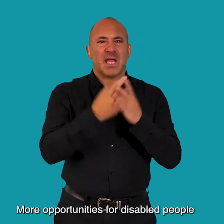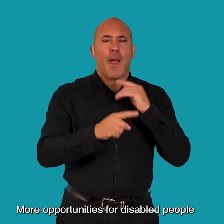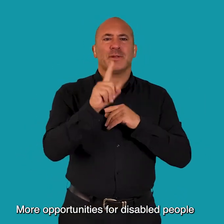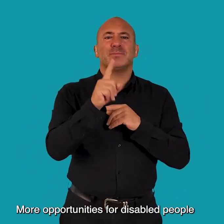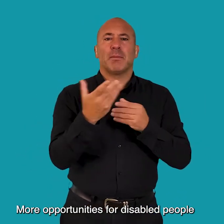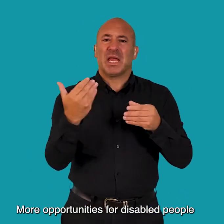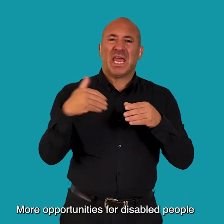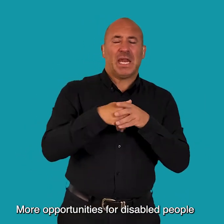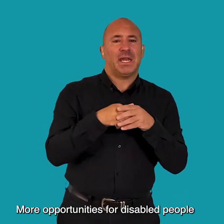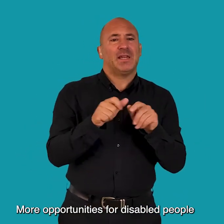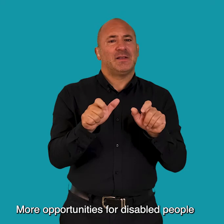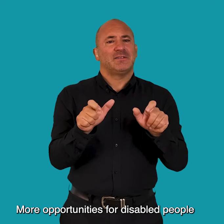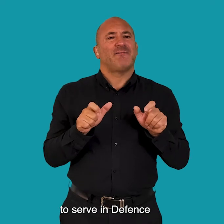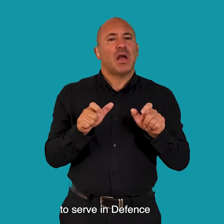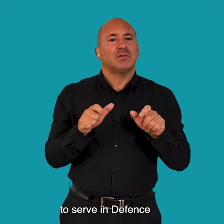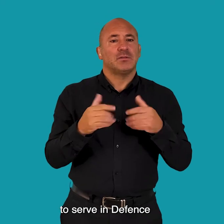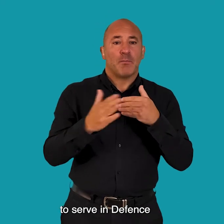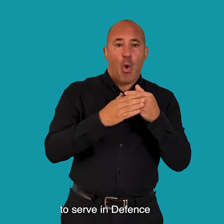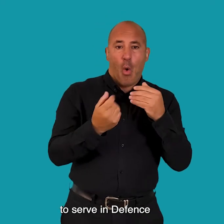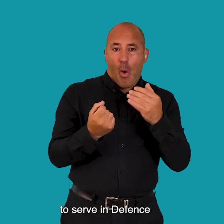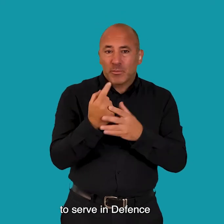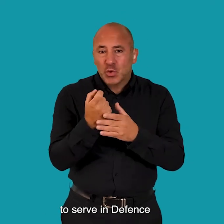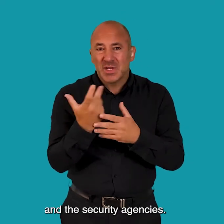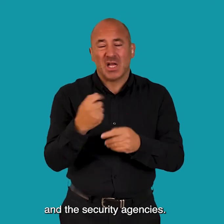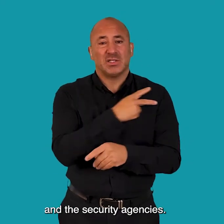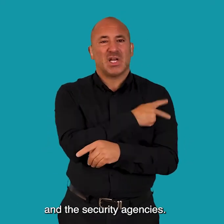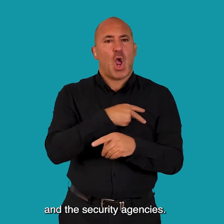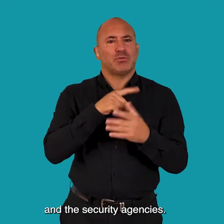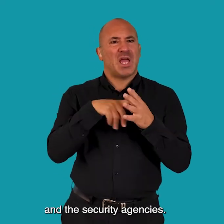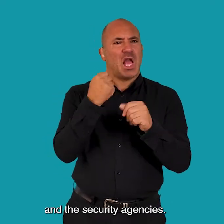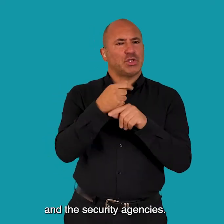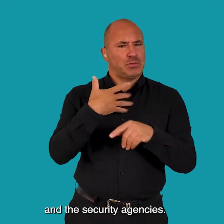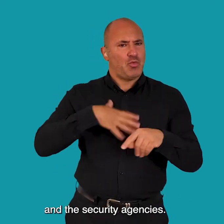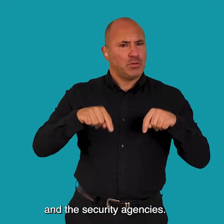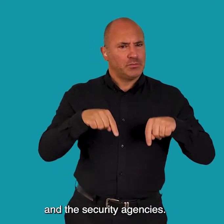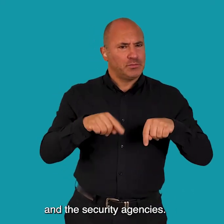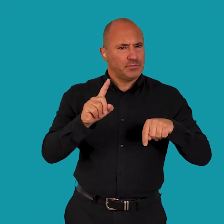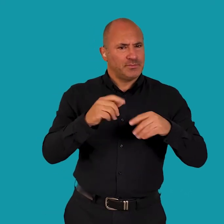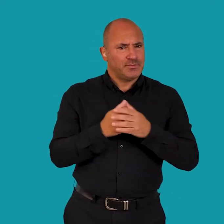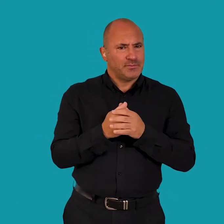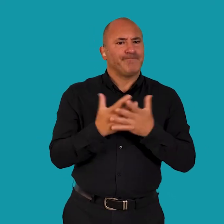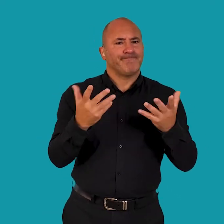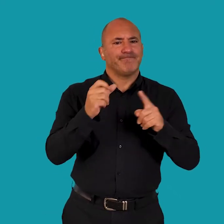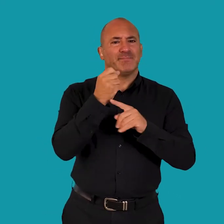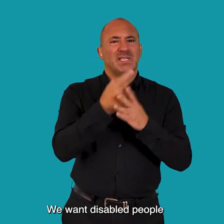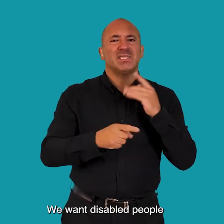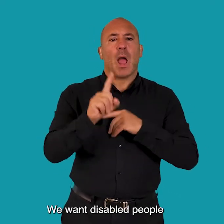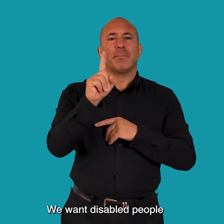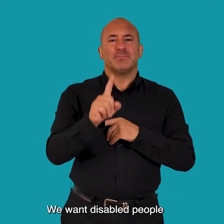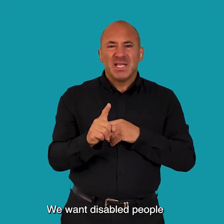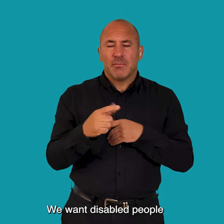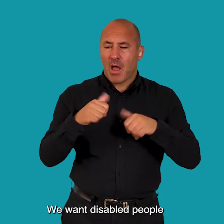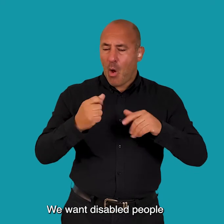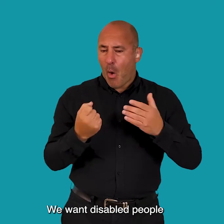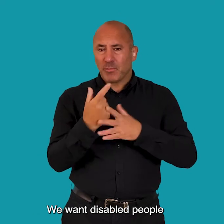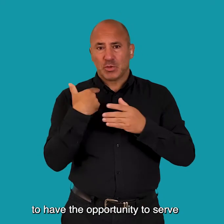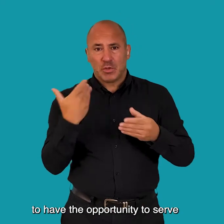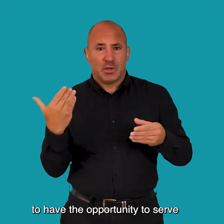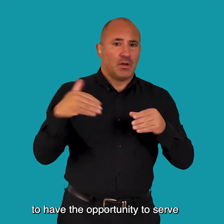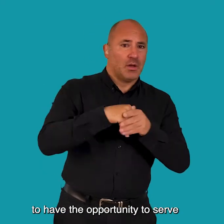opportunities for disabled people to serve in defence and the security agencies. We want disabled people to have the